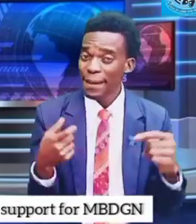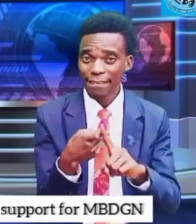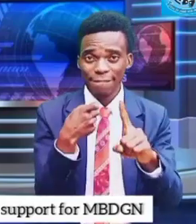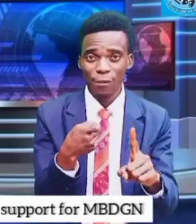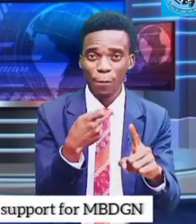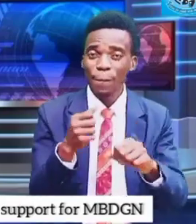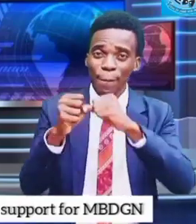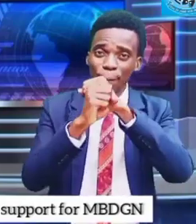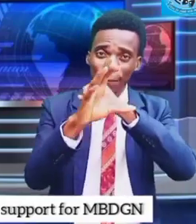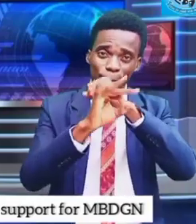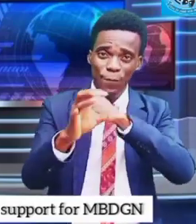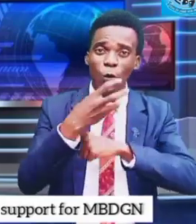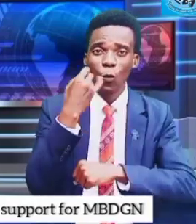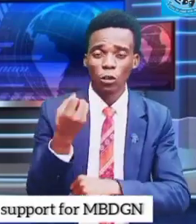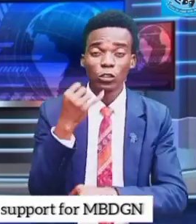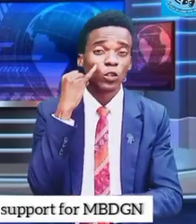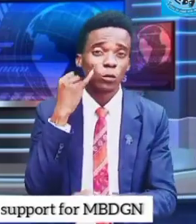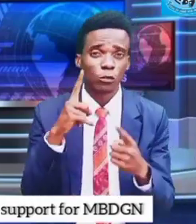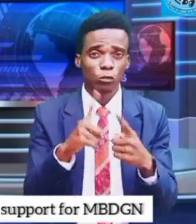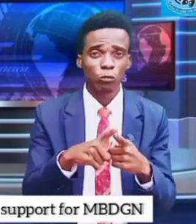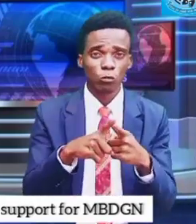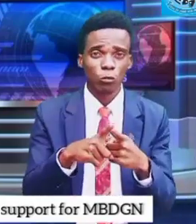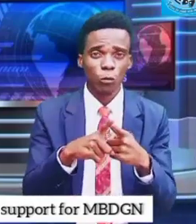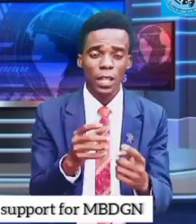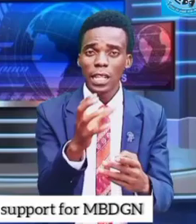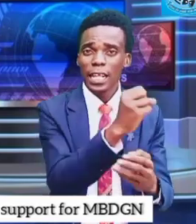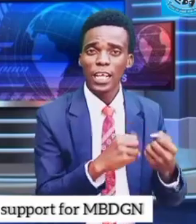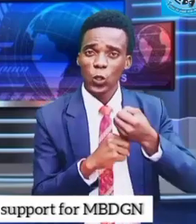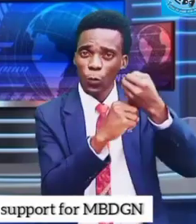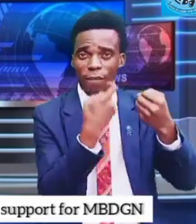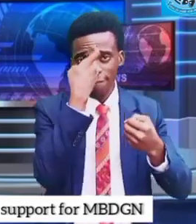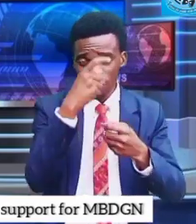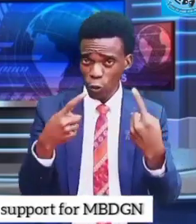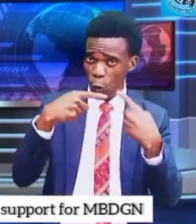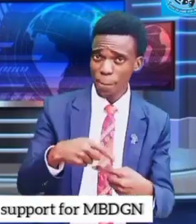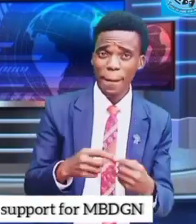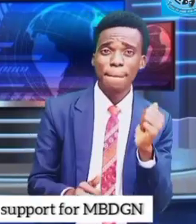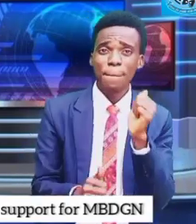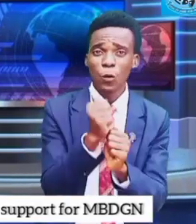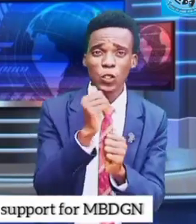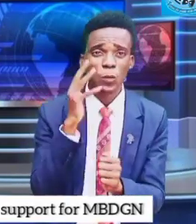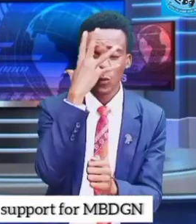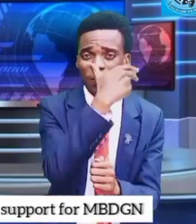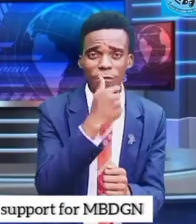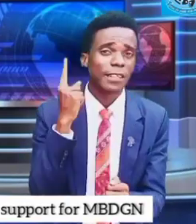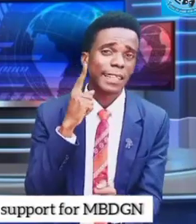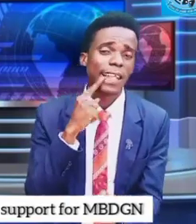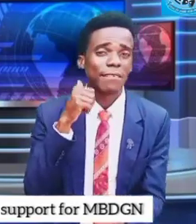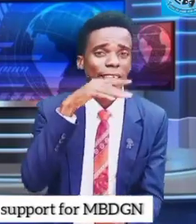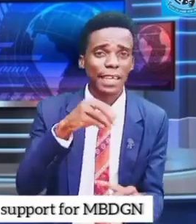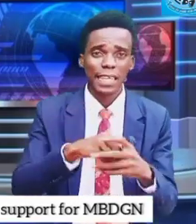from advocacy, was intended to solicit support for the upcoming Most Beautiful Deaf Girl in